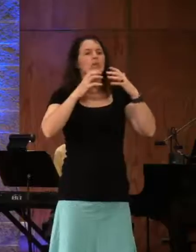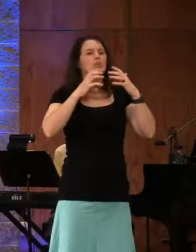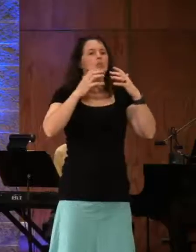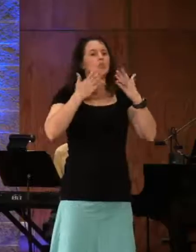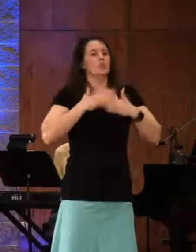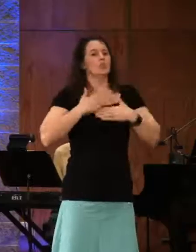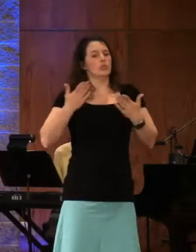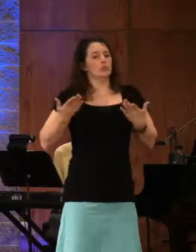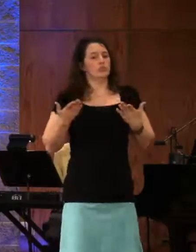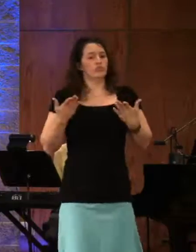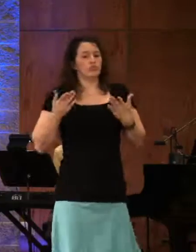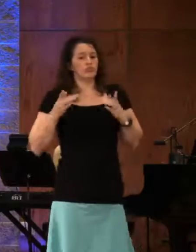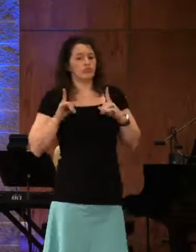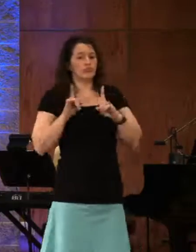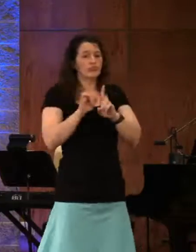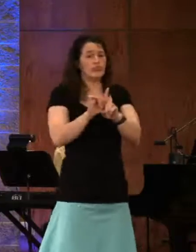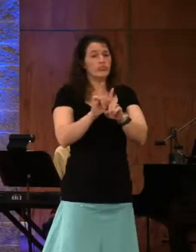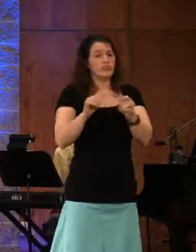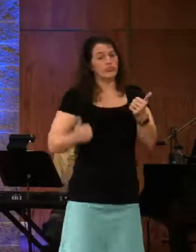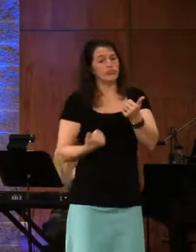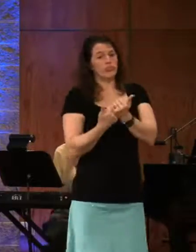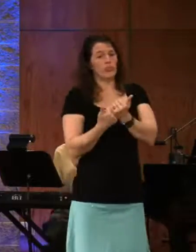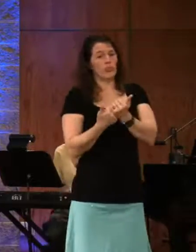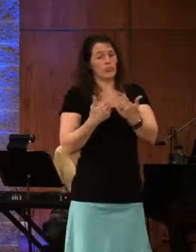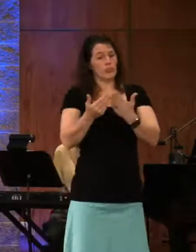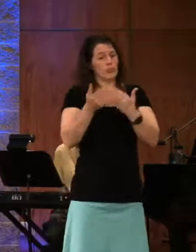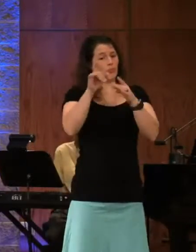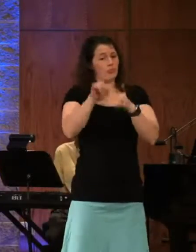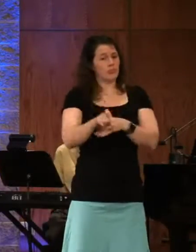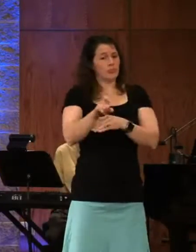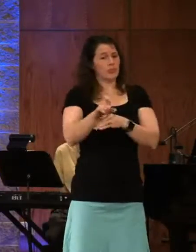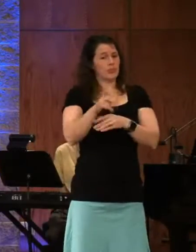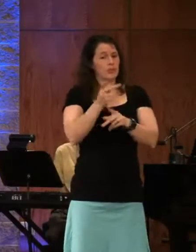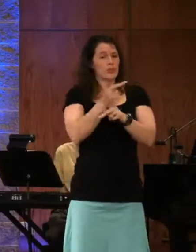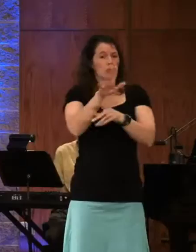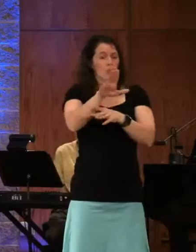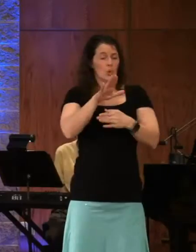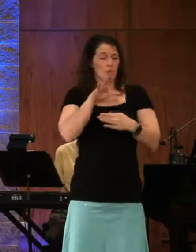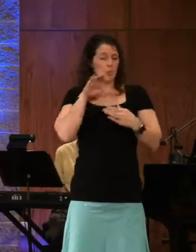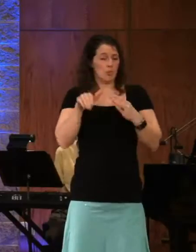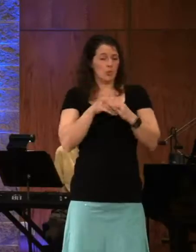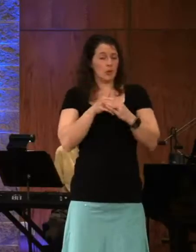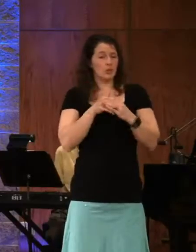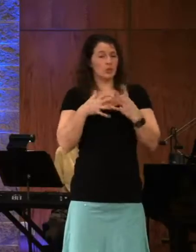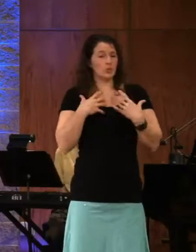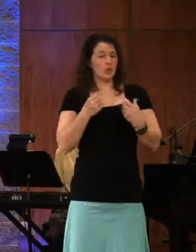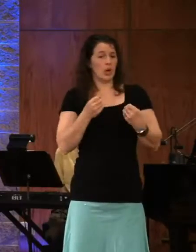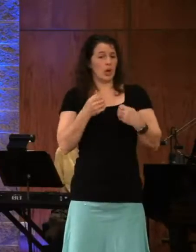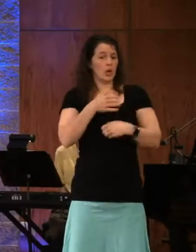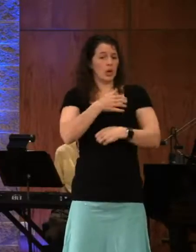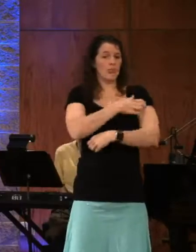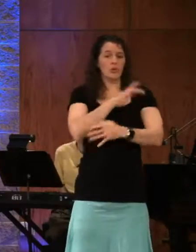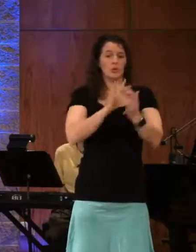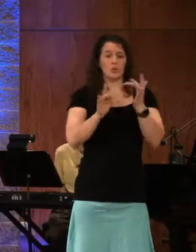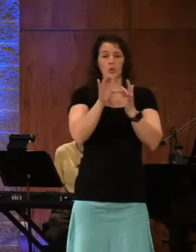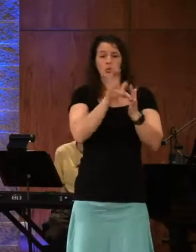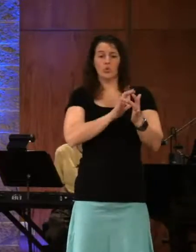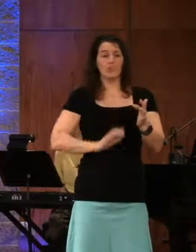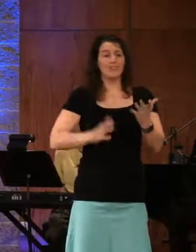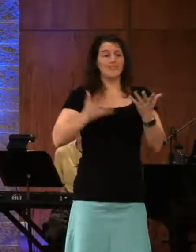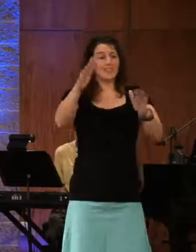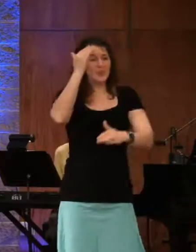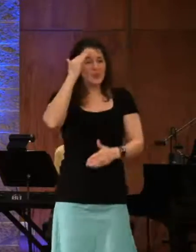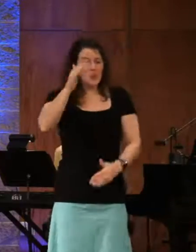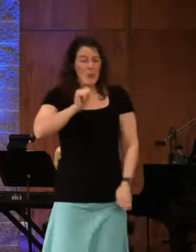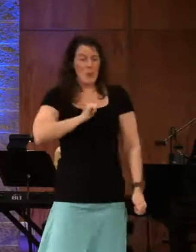come alongside of you to give you whatever you need to keep your marriage strong. And by the power of Jesus Christ, I know